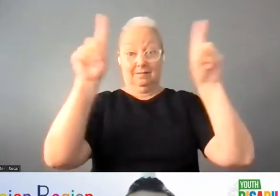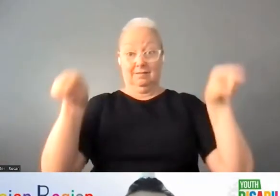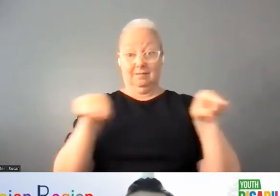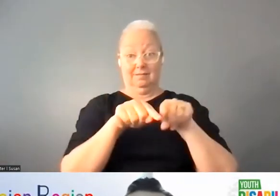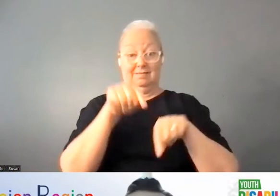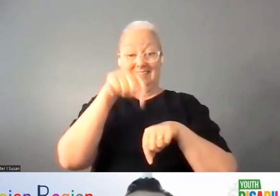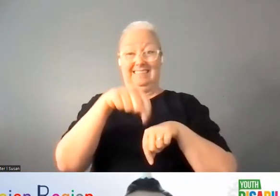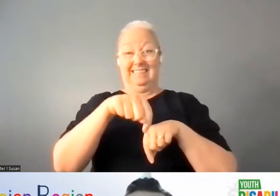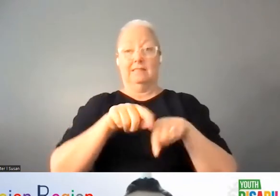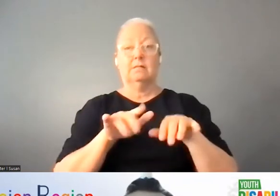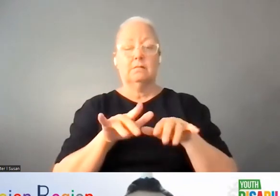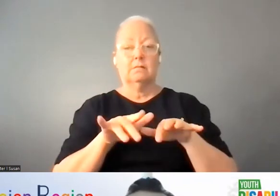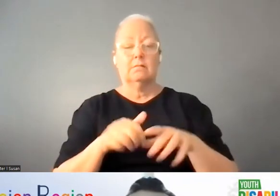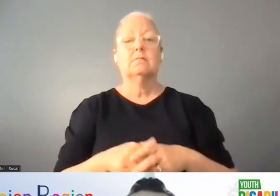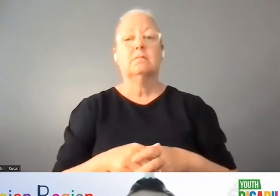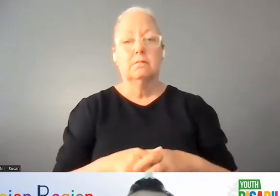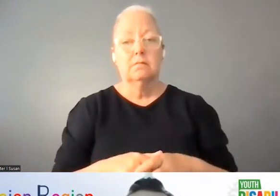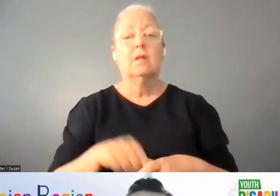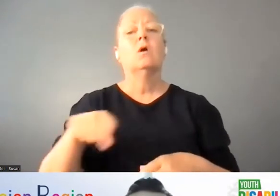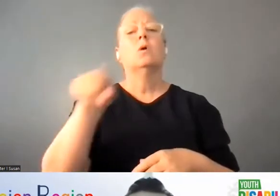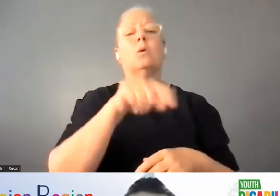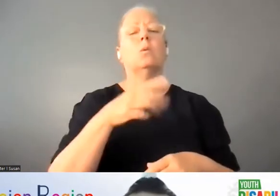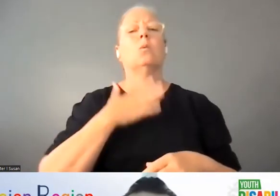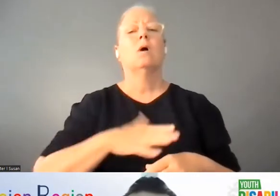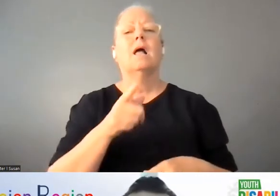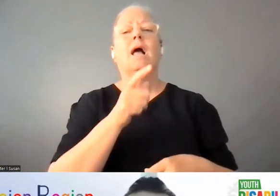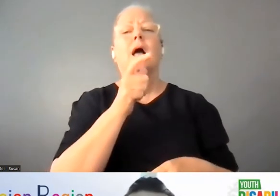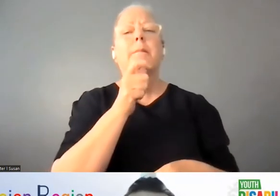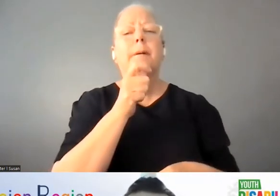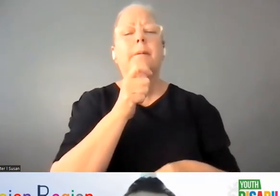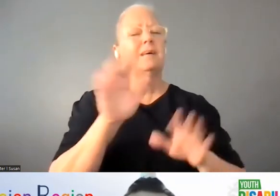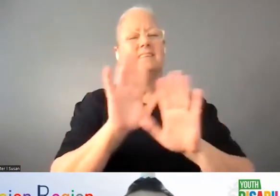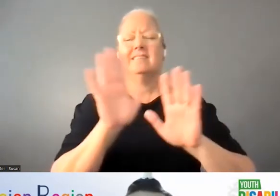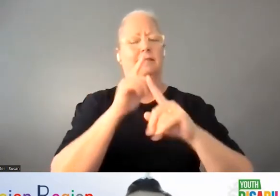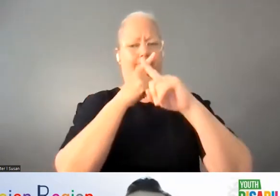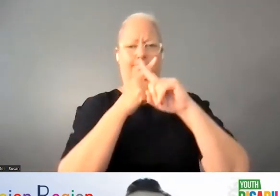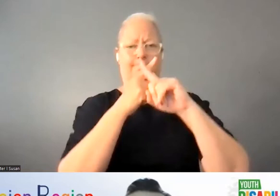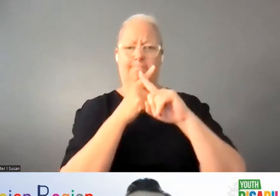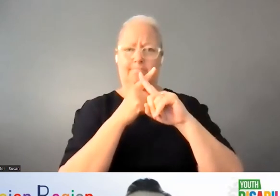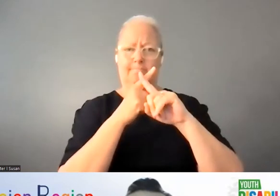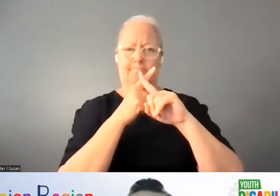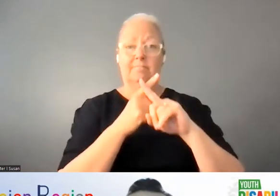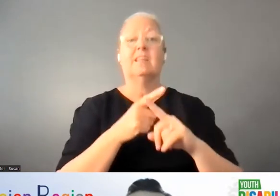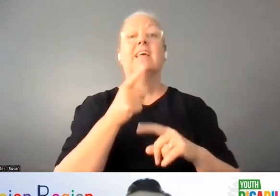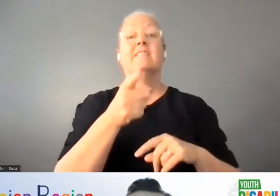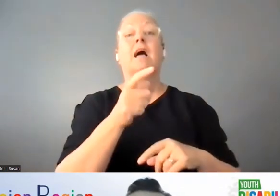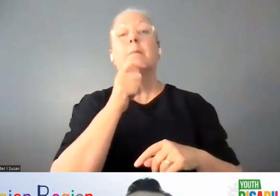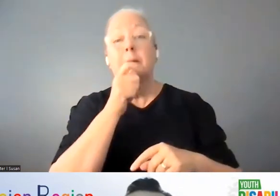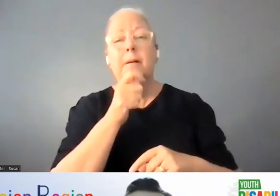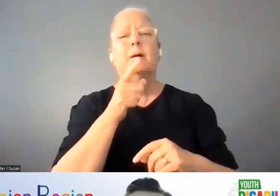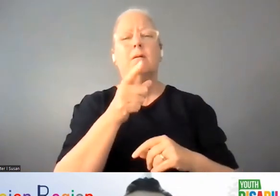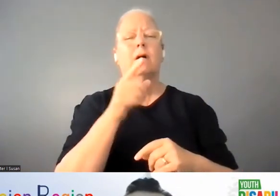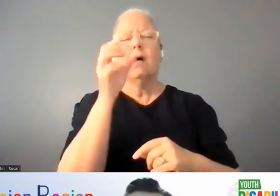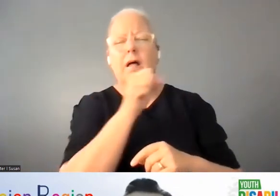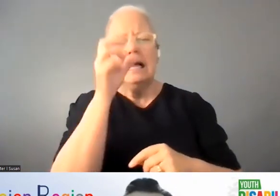be an option to mute original audio. Please do not select this option. If you do, you might miss some parts of the audio.